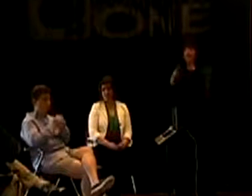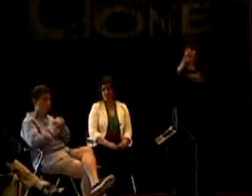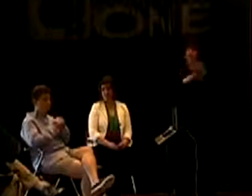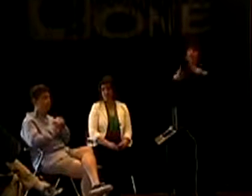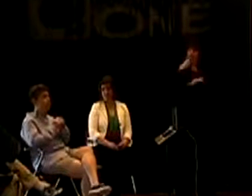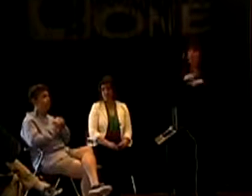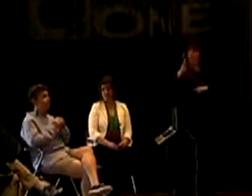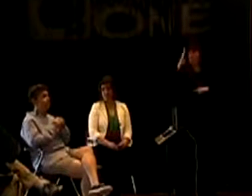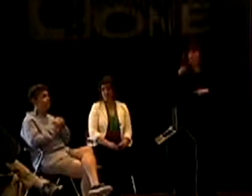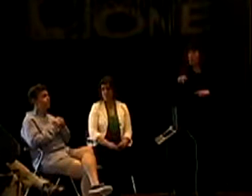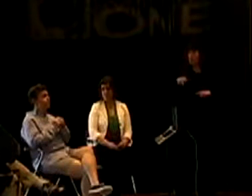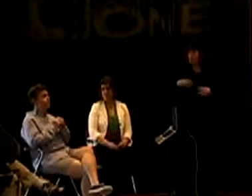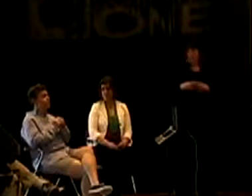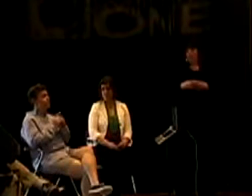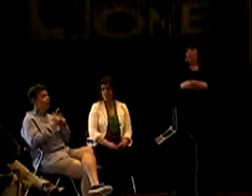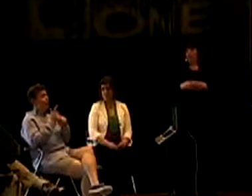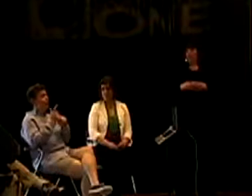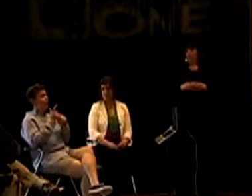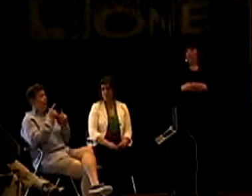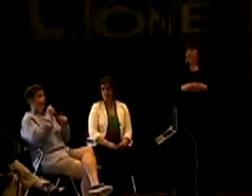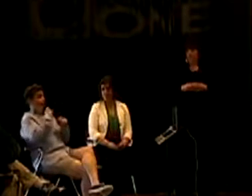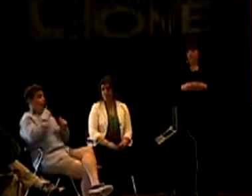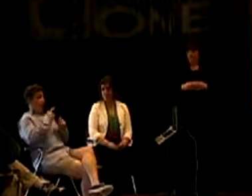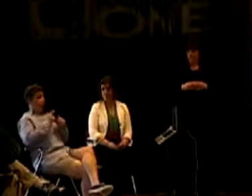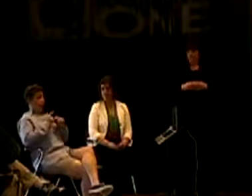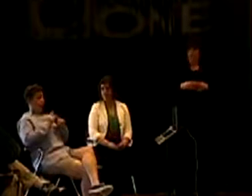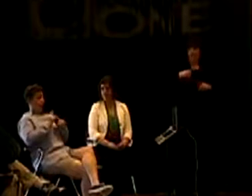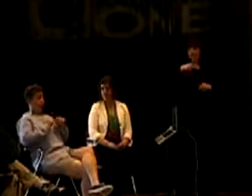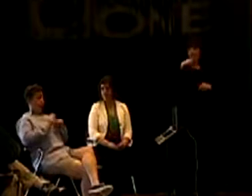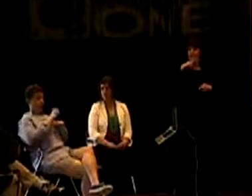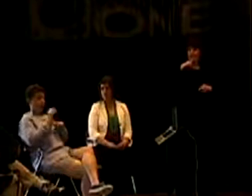And maybe someday it will. Maybe someday it will happen again.